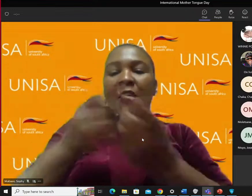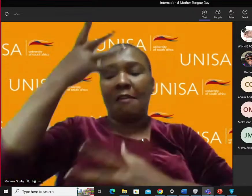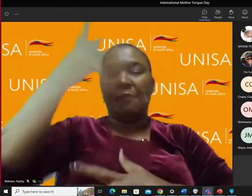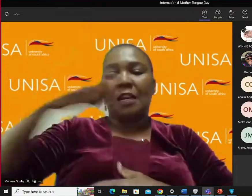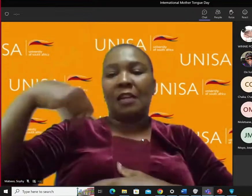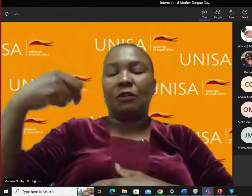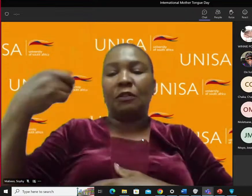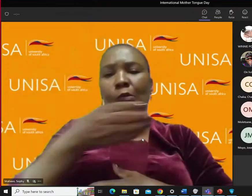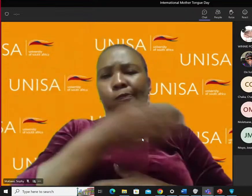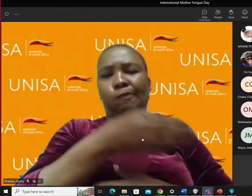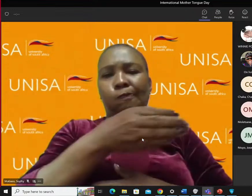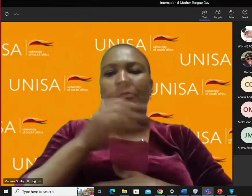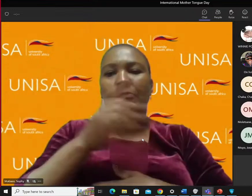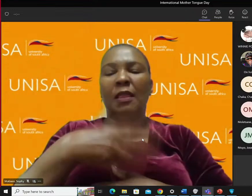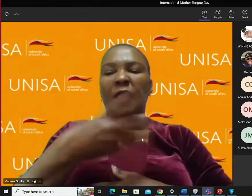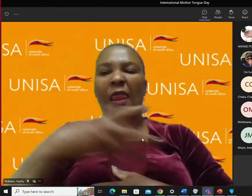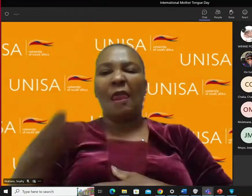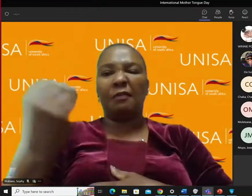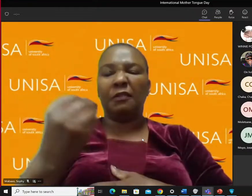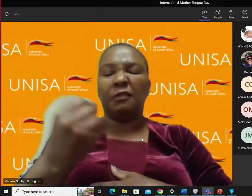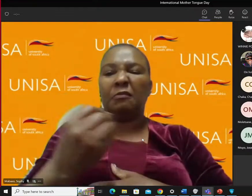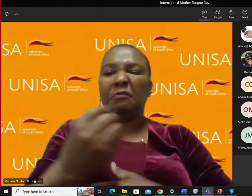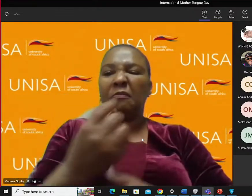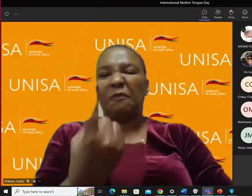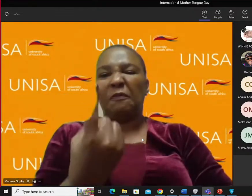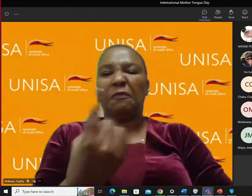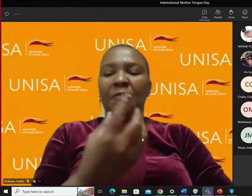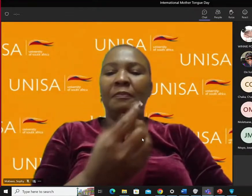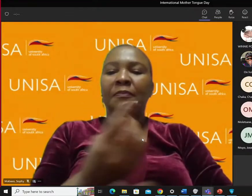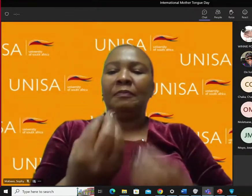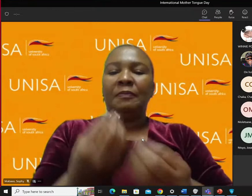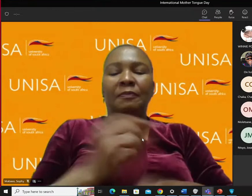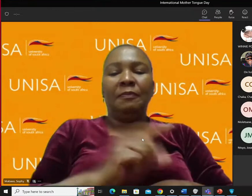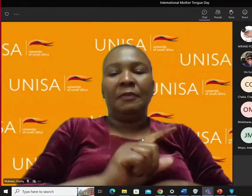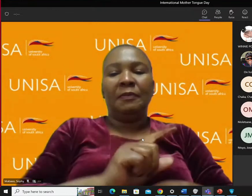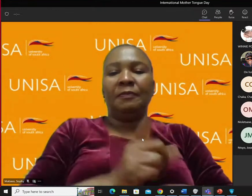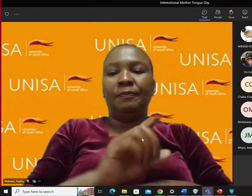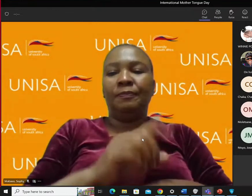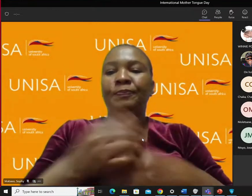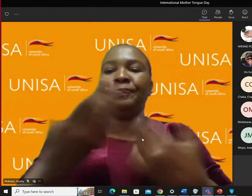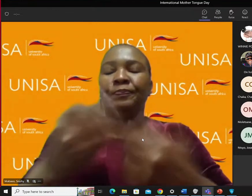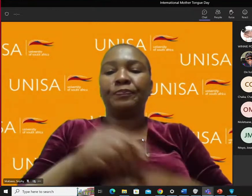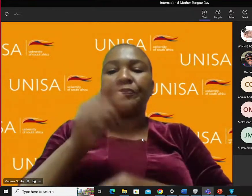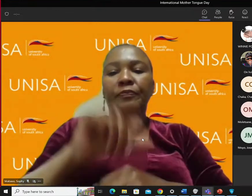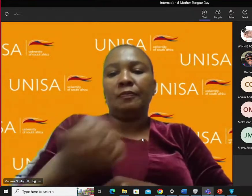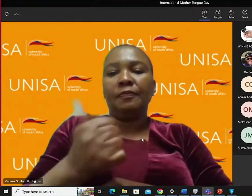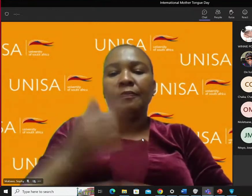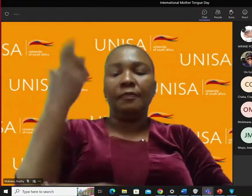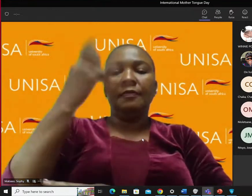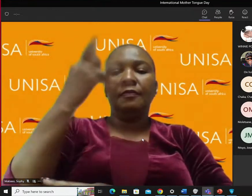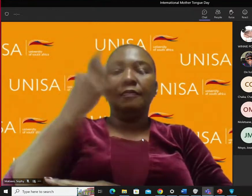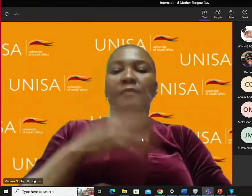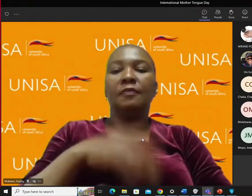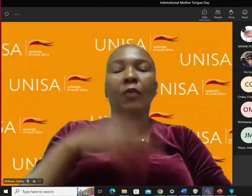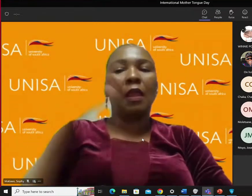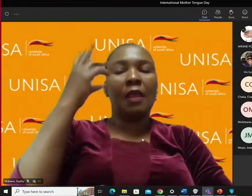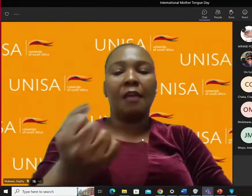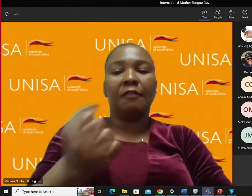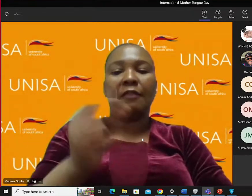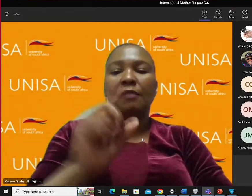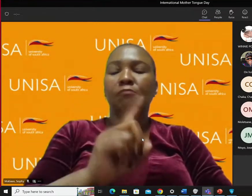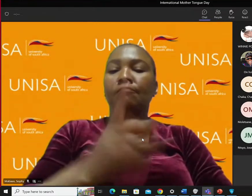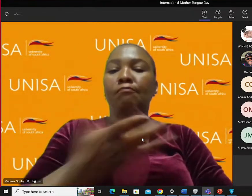but he left just a while ago. The following presentation that we're going to have will